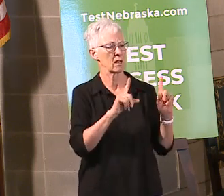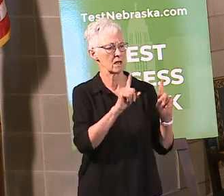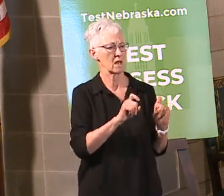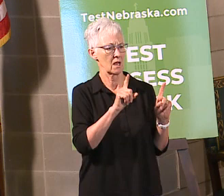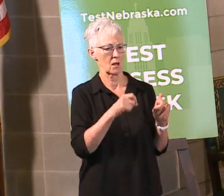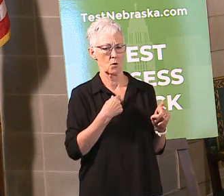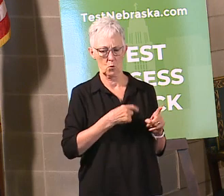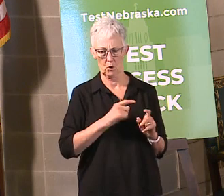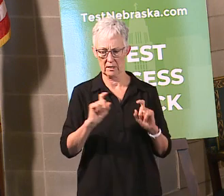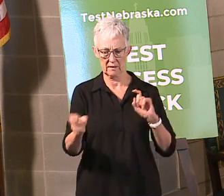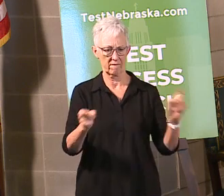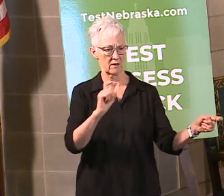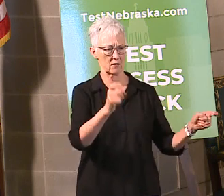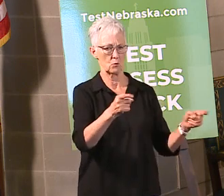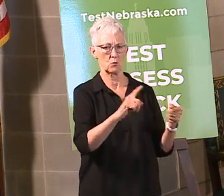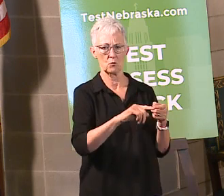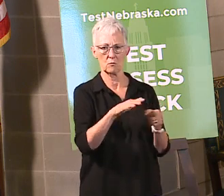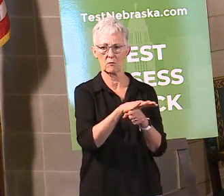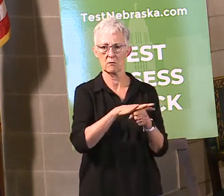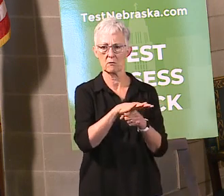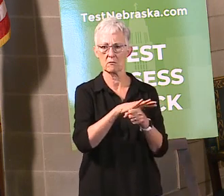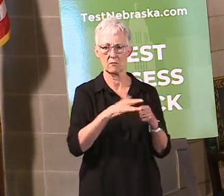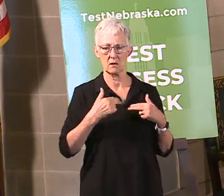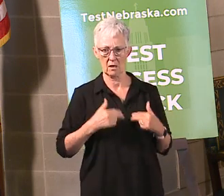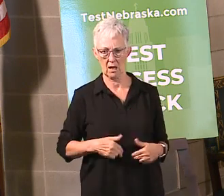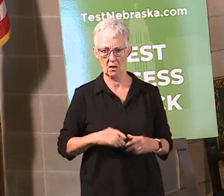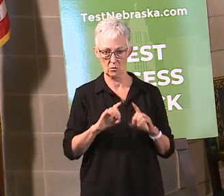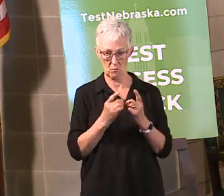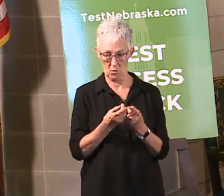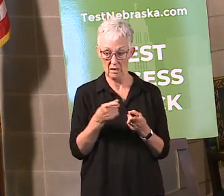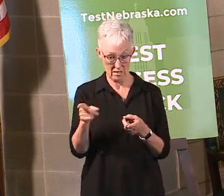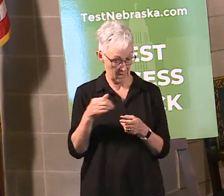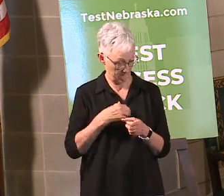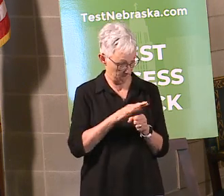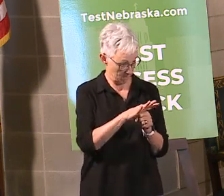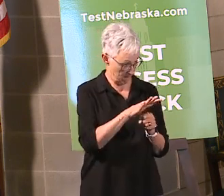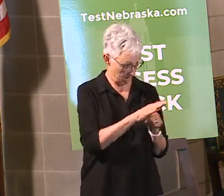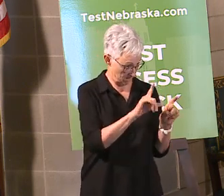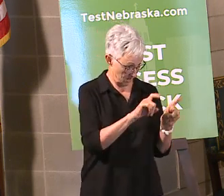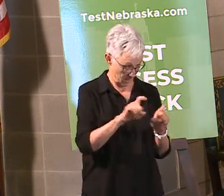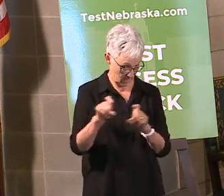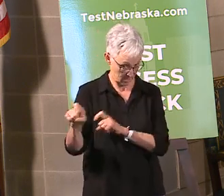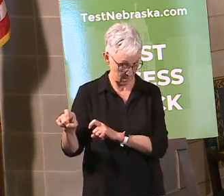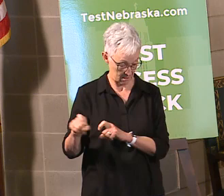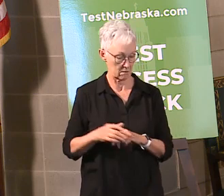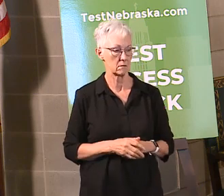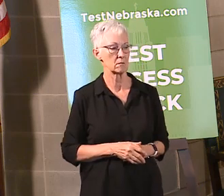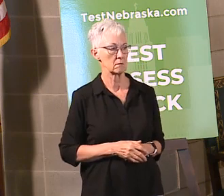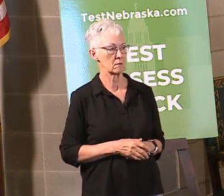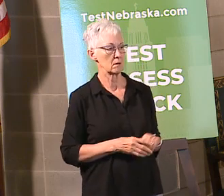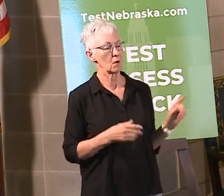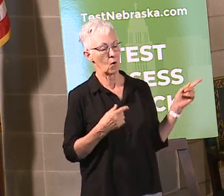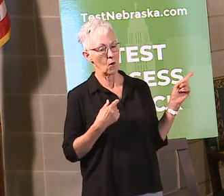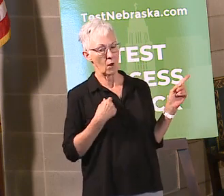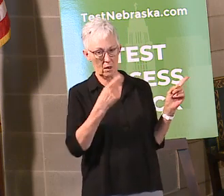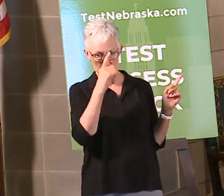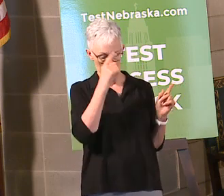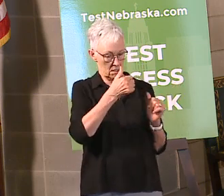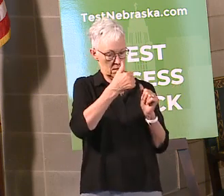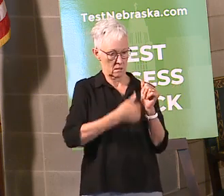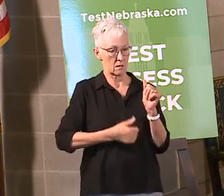local public health departments, and is enough to keep up with demand? Well, I think, first of all, I think everybody would want to have more tests. But again, this is the point